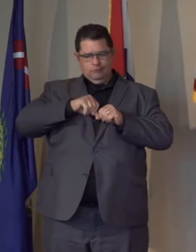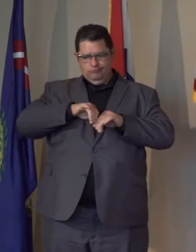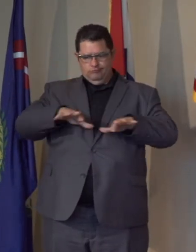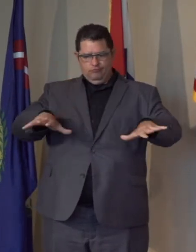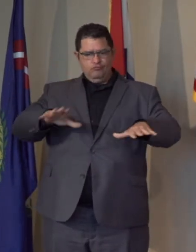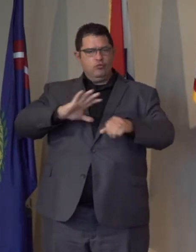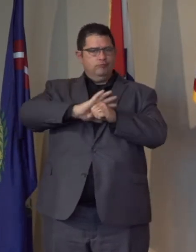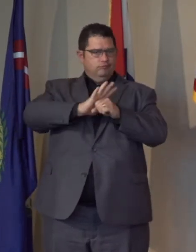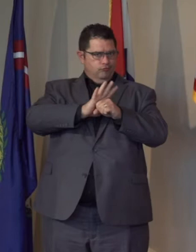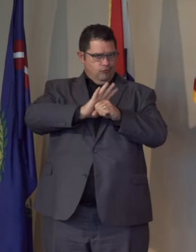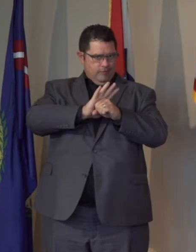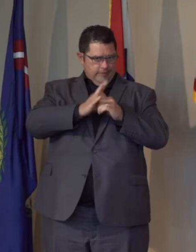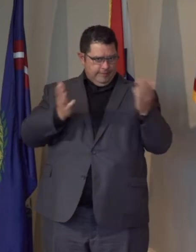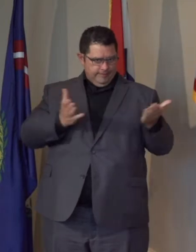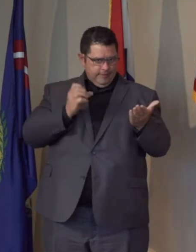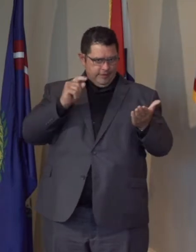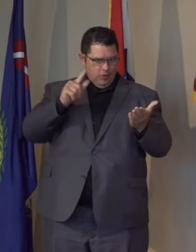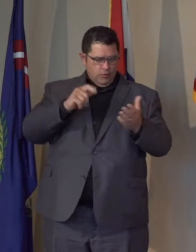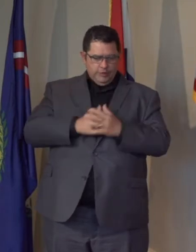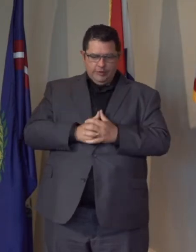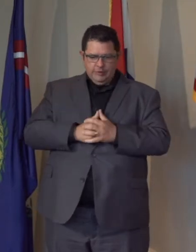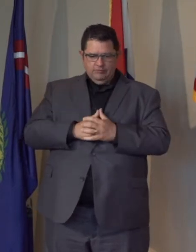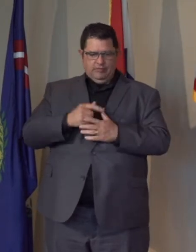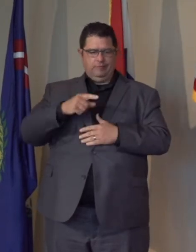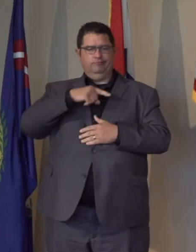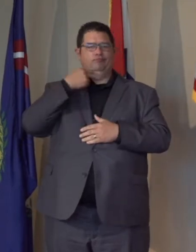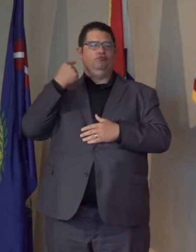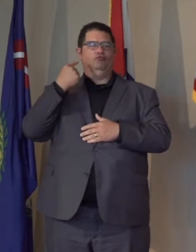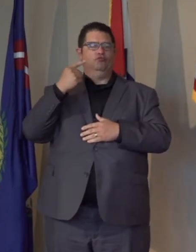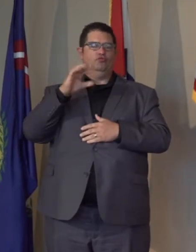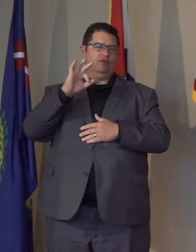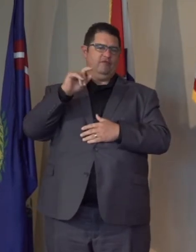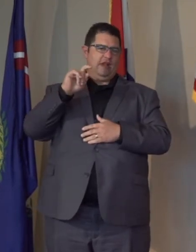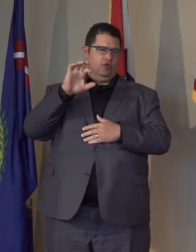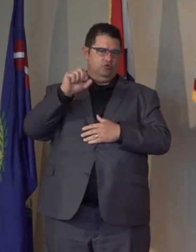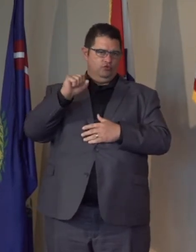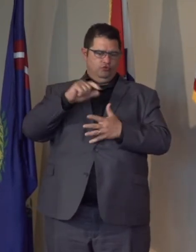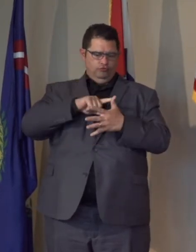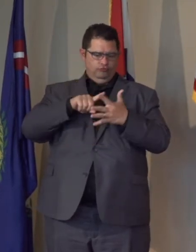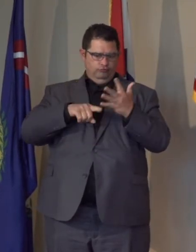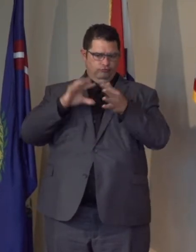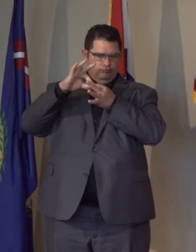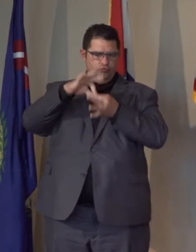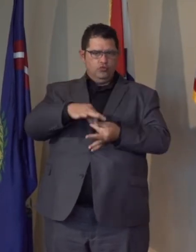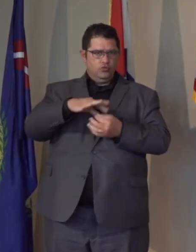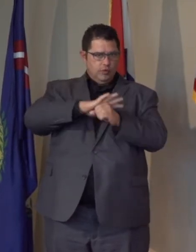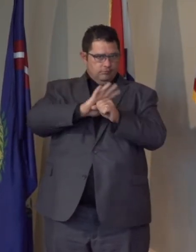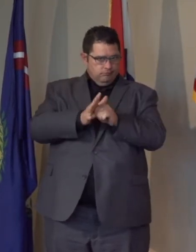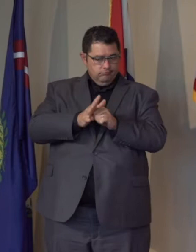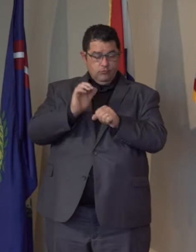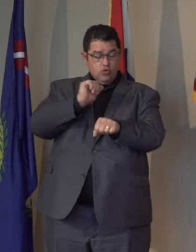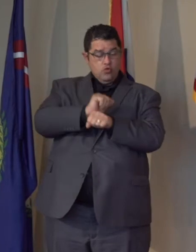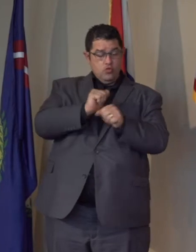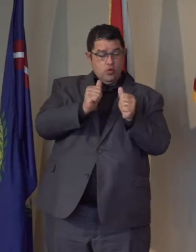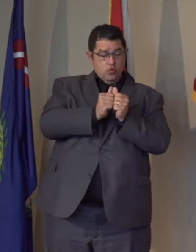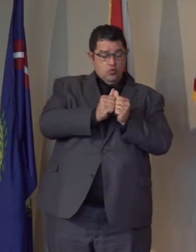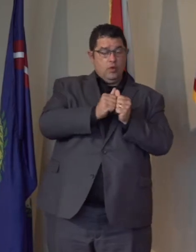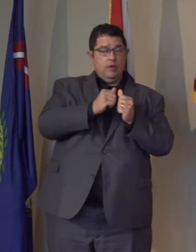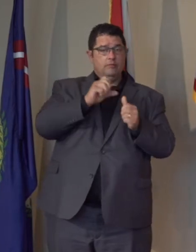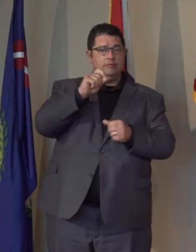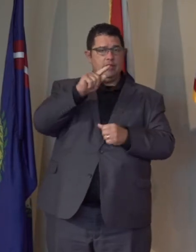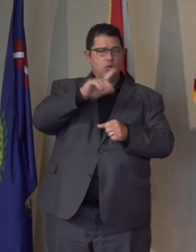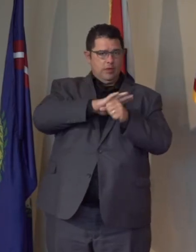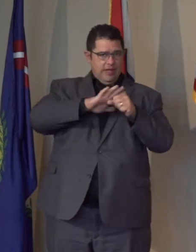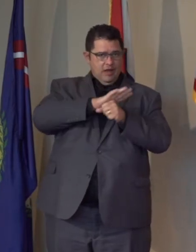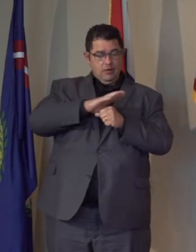in our community and the risk factors associated with the virus. Working with St. Louis County, Washington